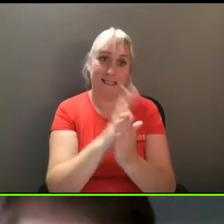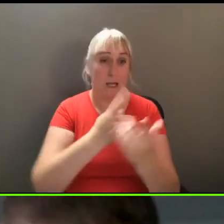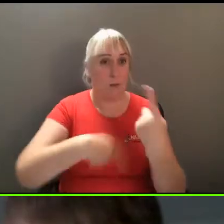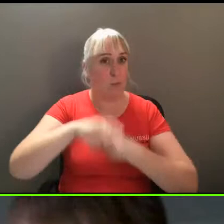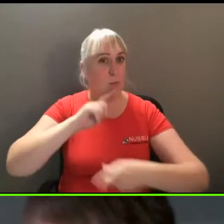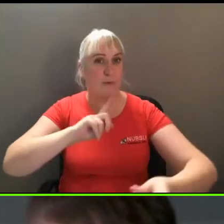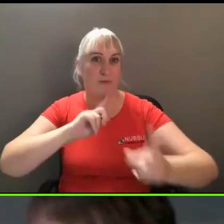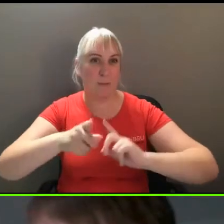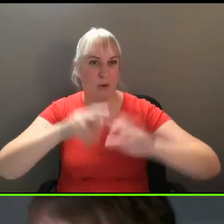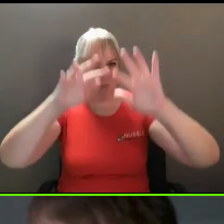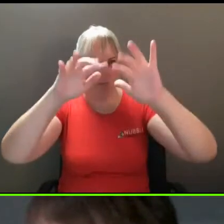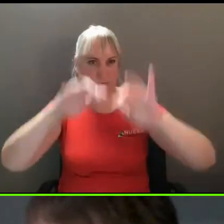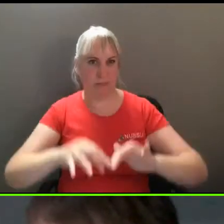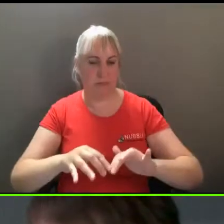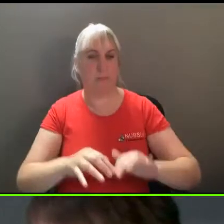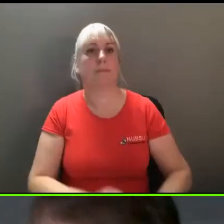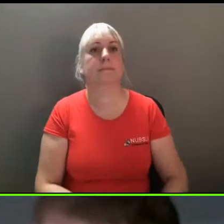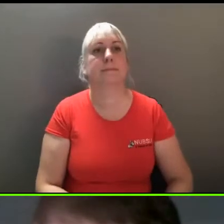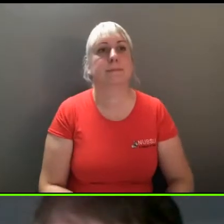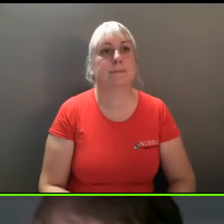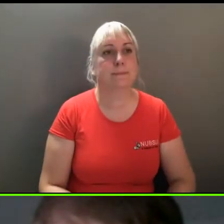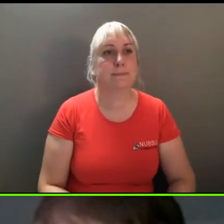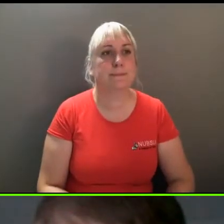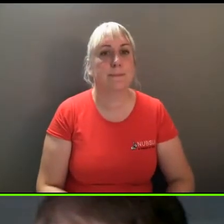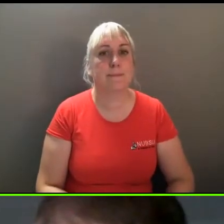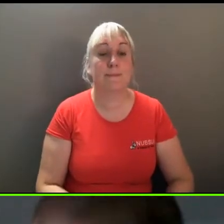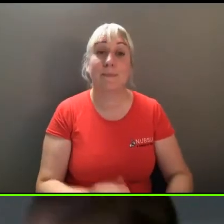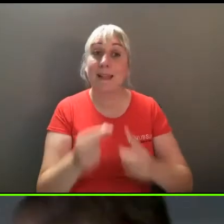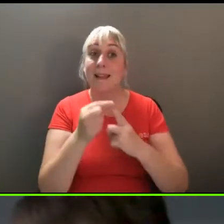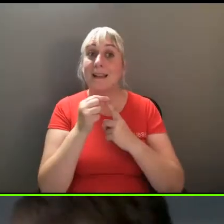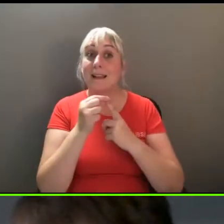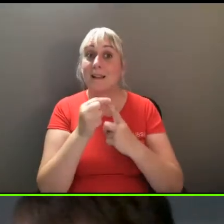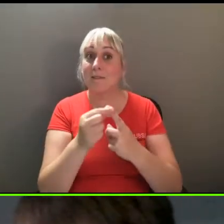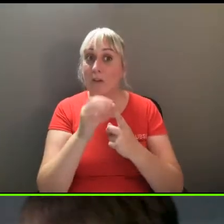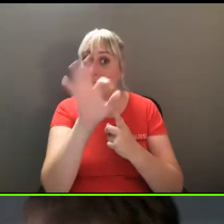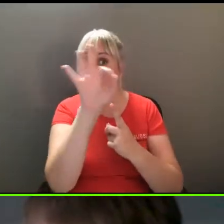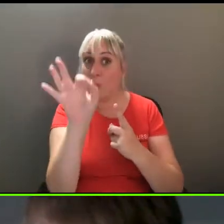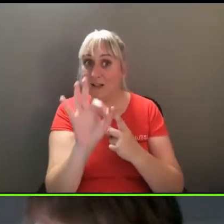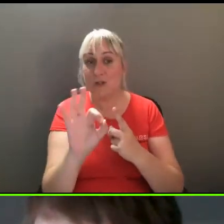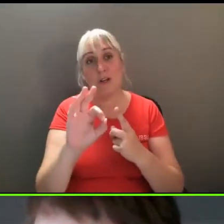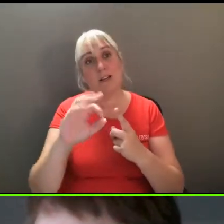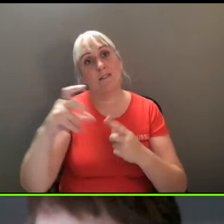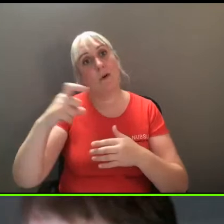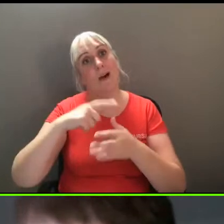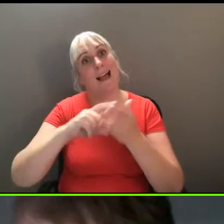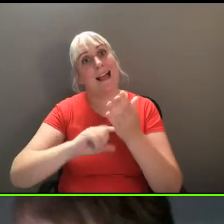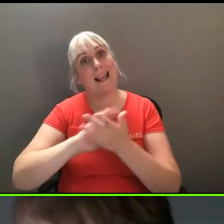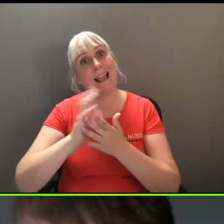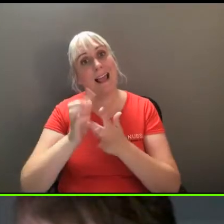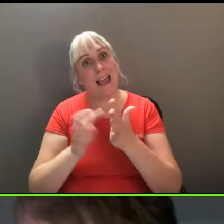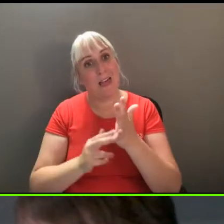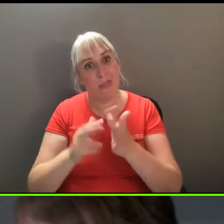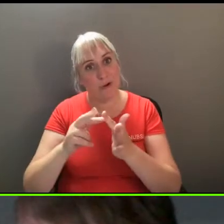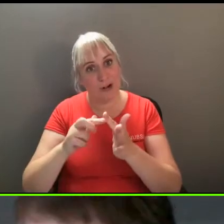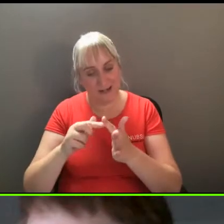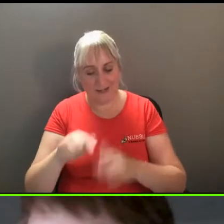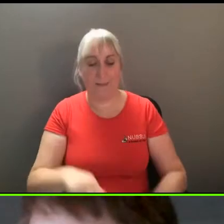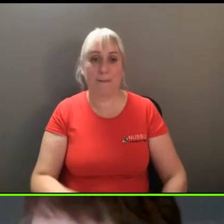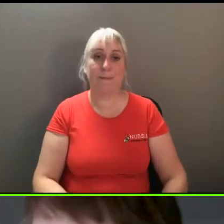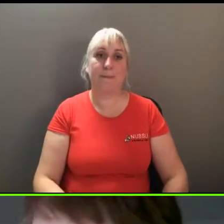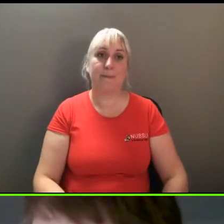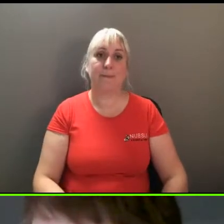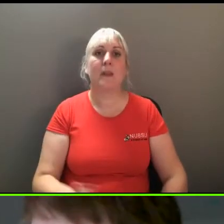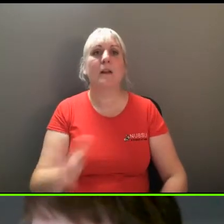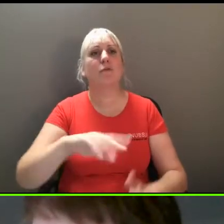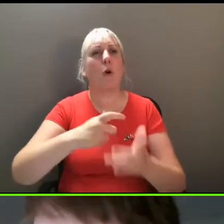in writing. So first question for Catherine, this is from Kirsty.